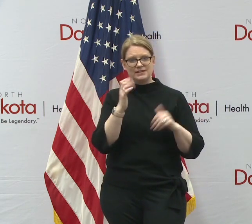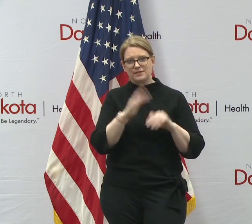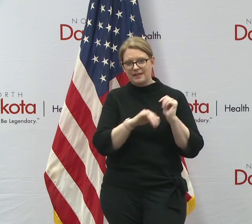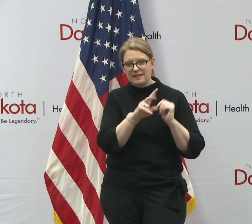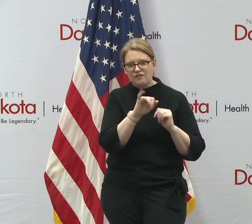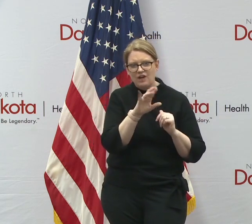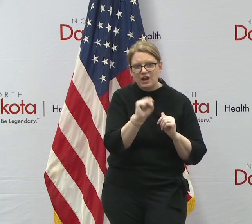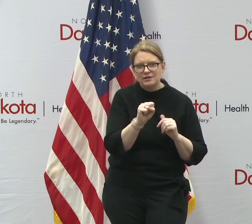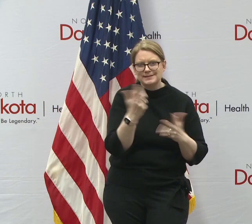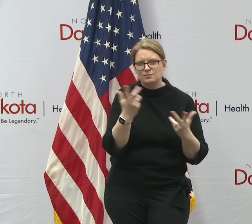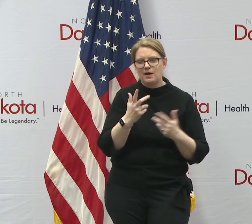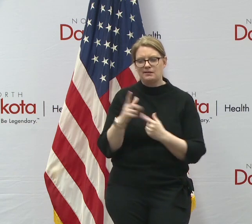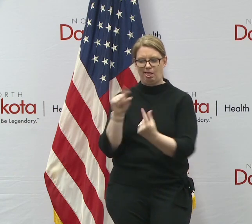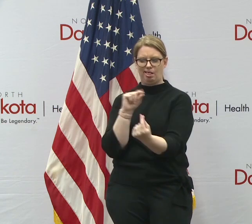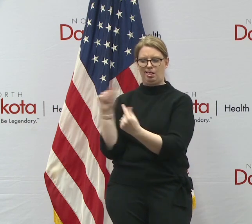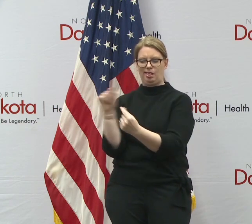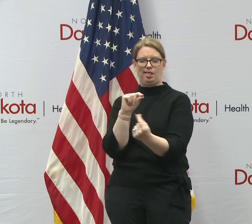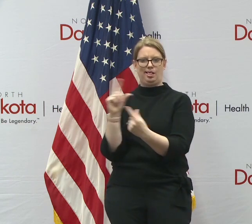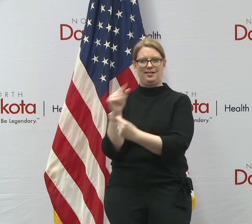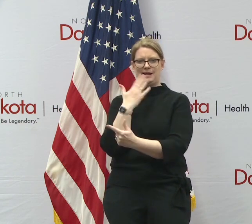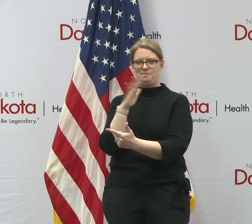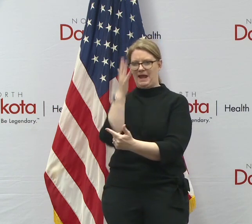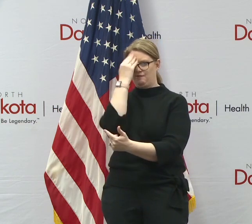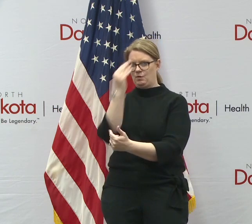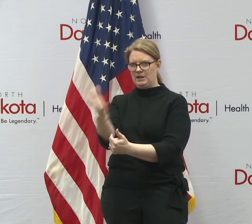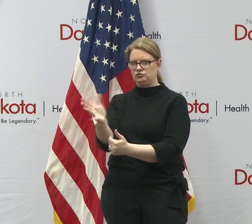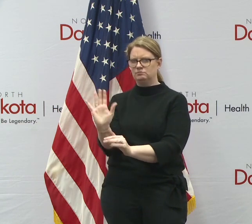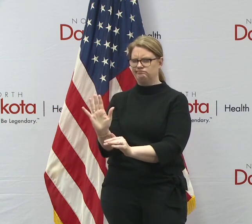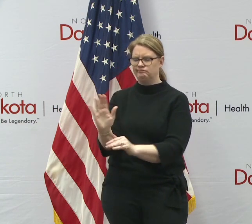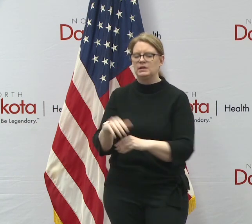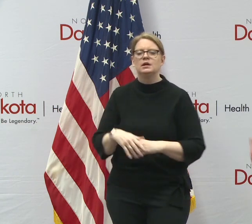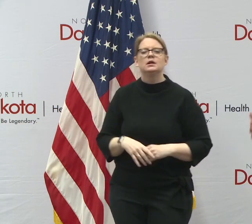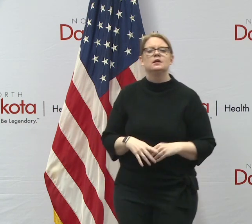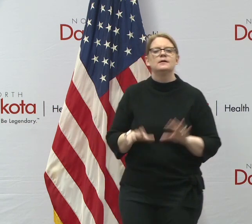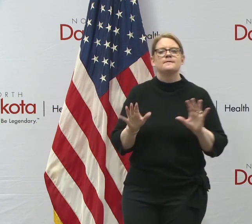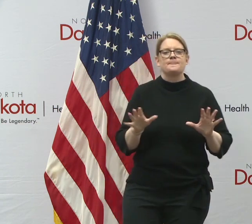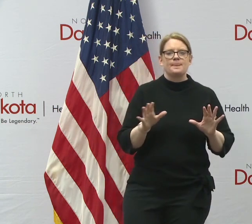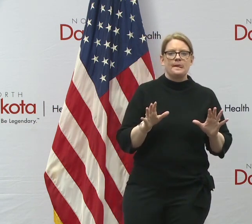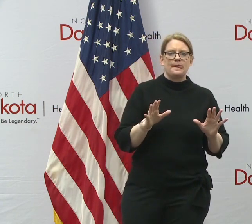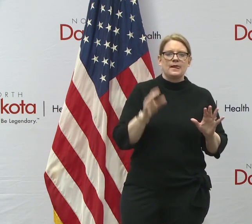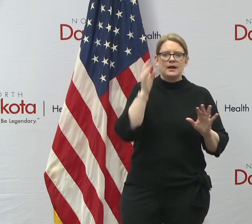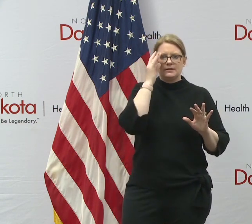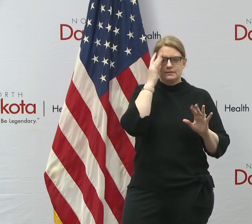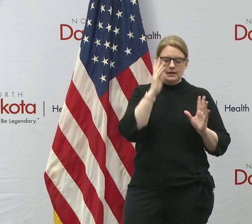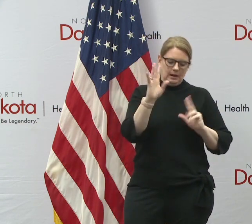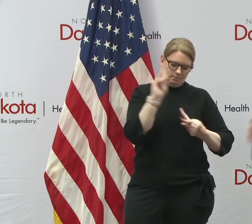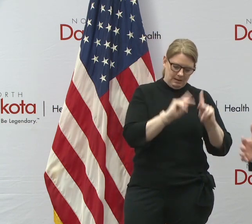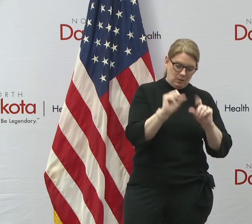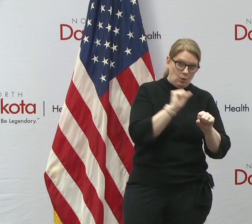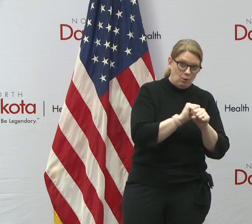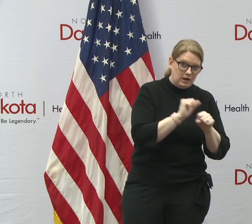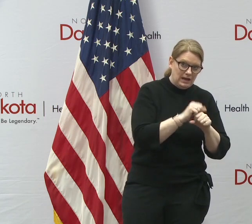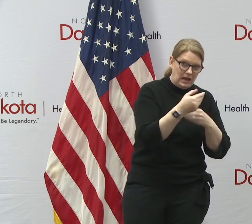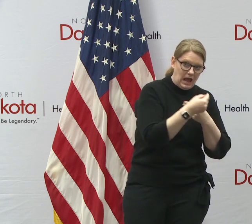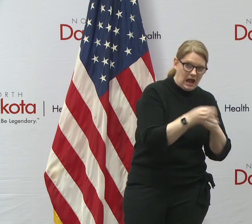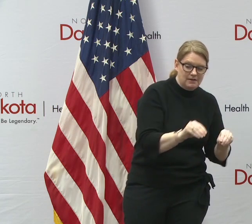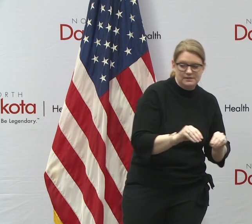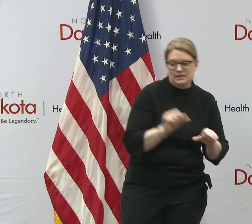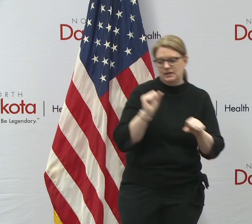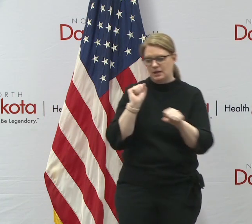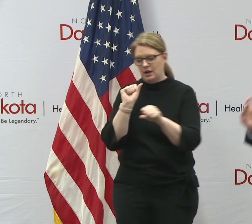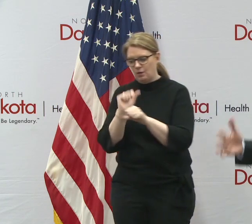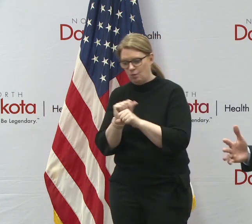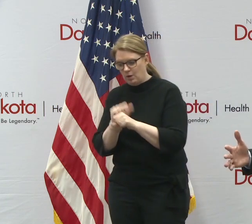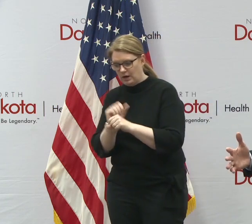virus is bad information. But certainly the shift from people working in offices to working at home, and